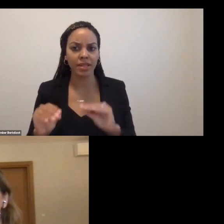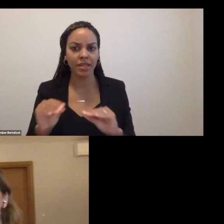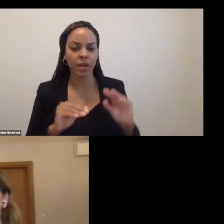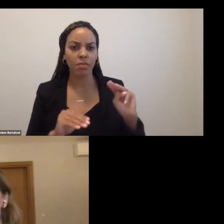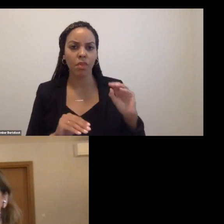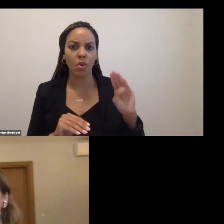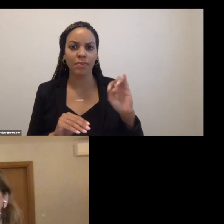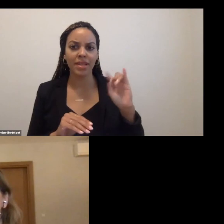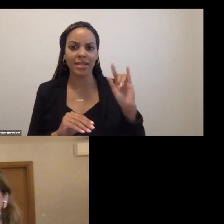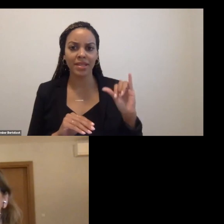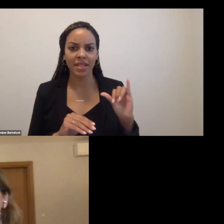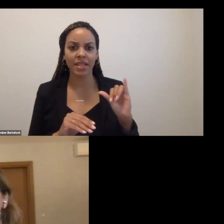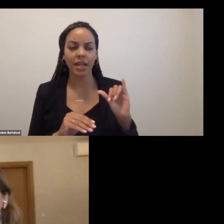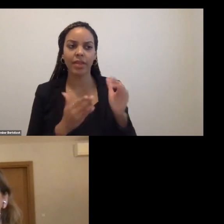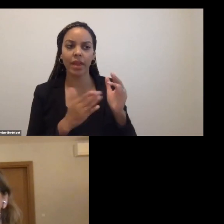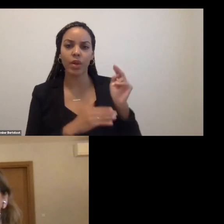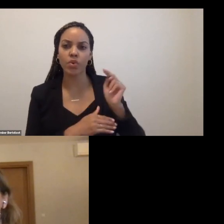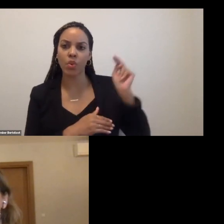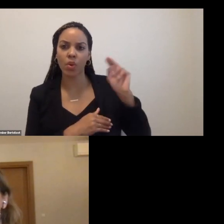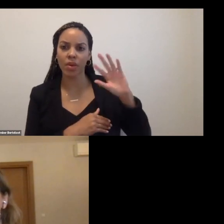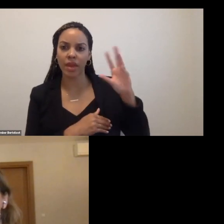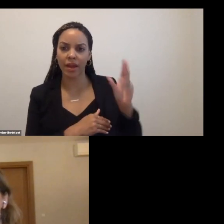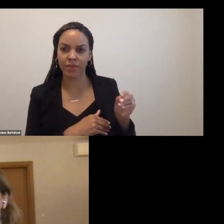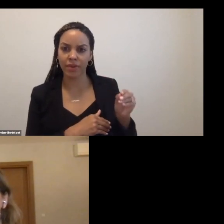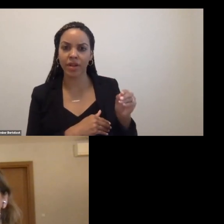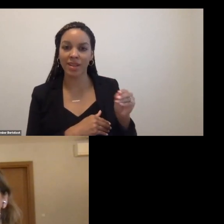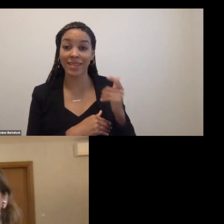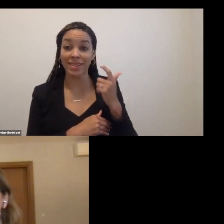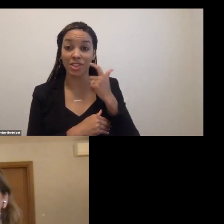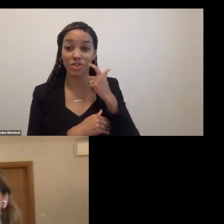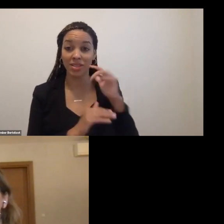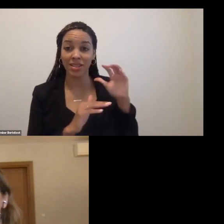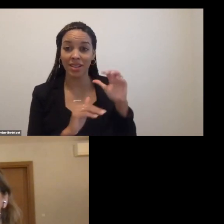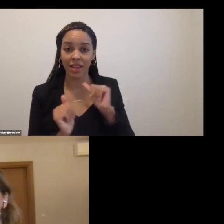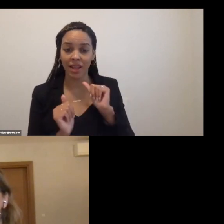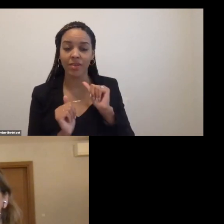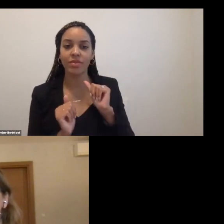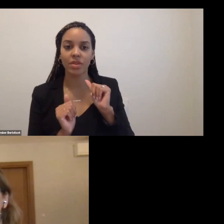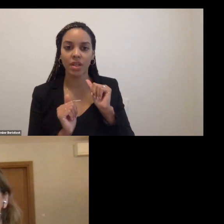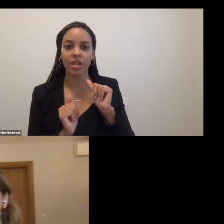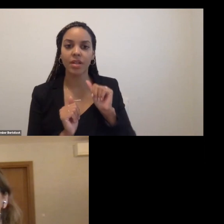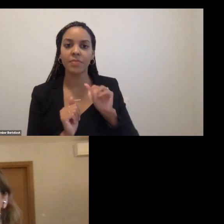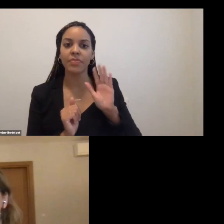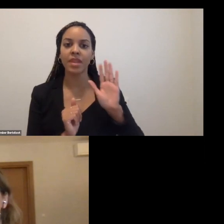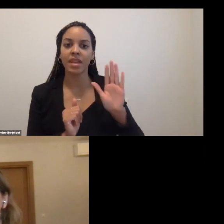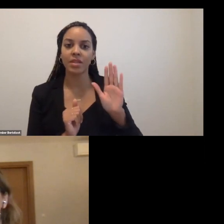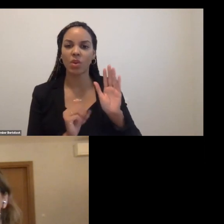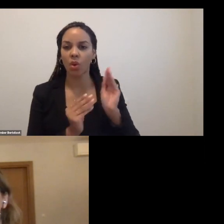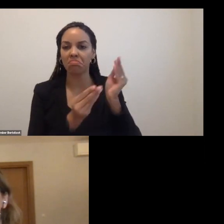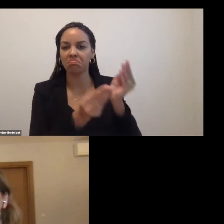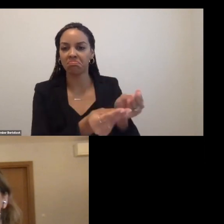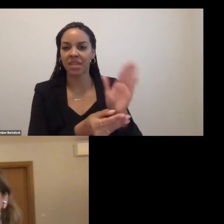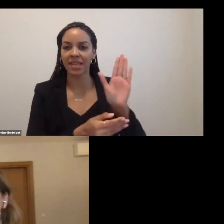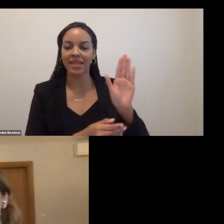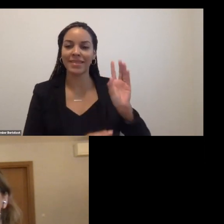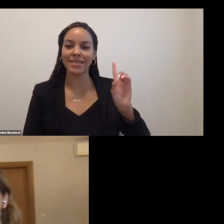in Northern Africa, and he has just left his dissertation to the university, and I think it's a